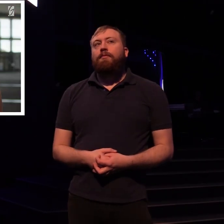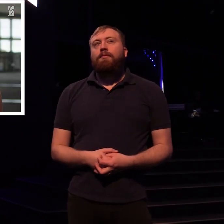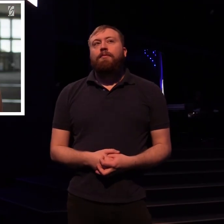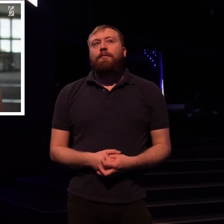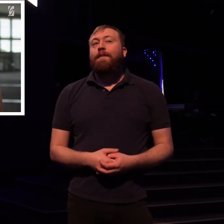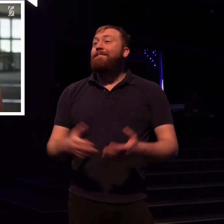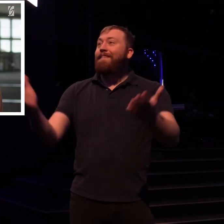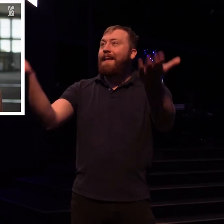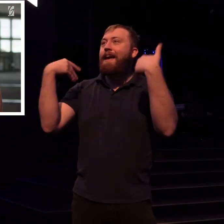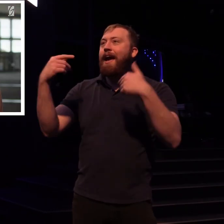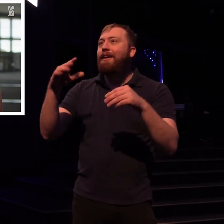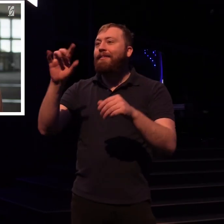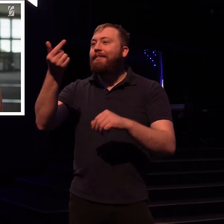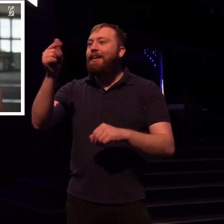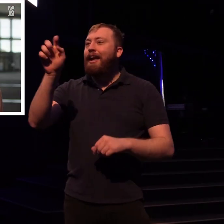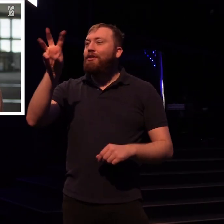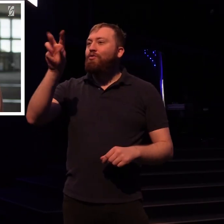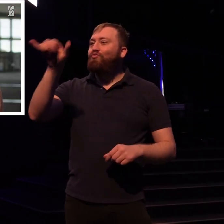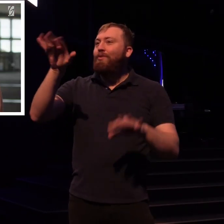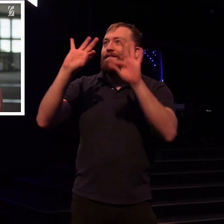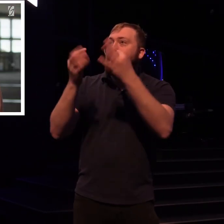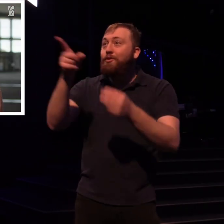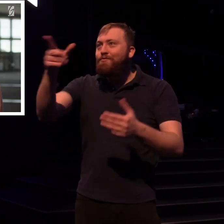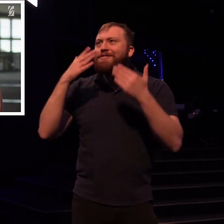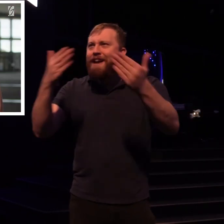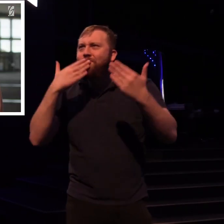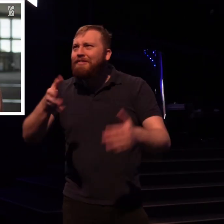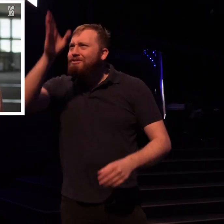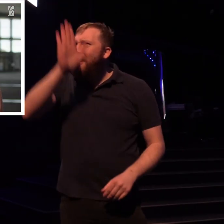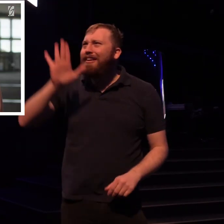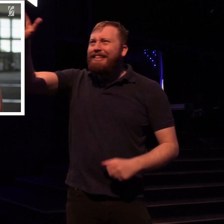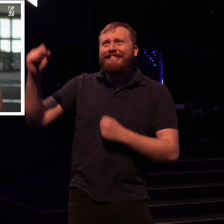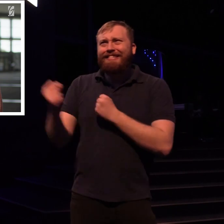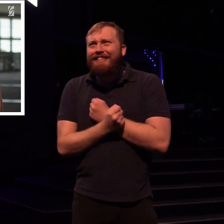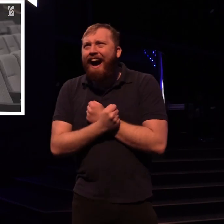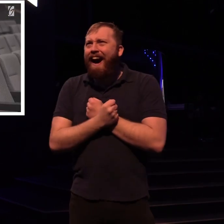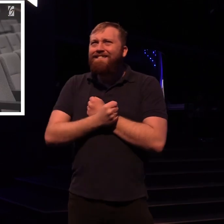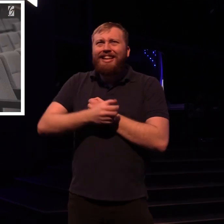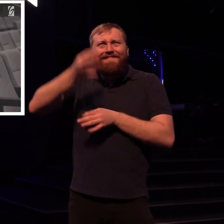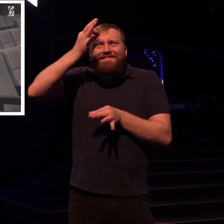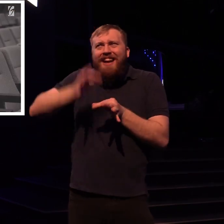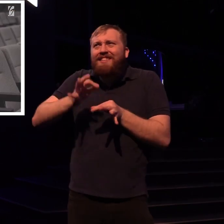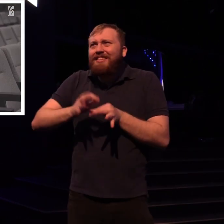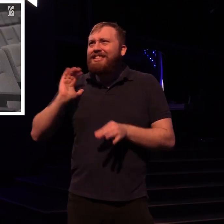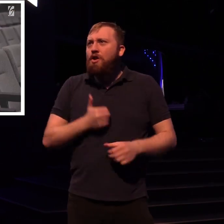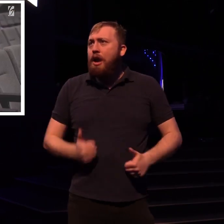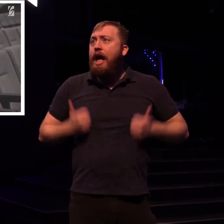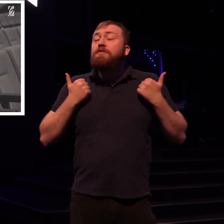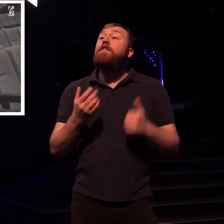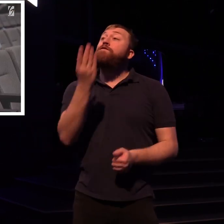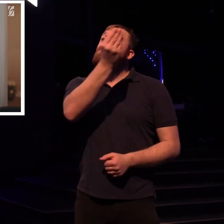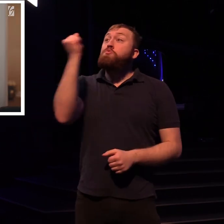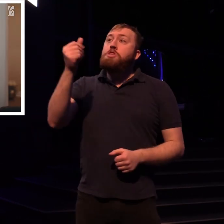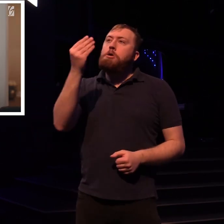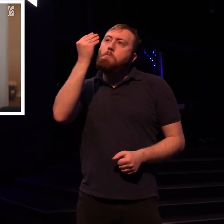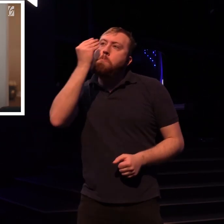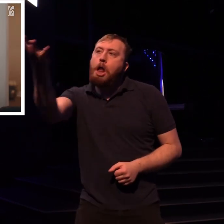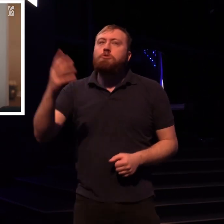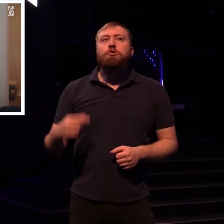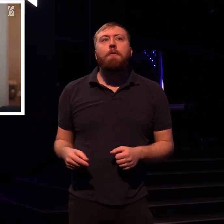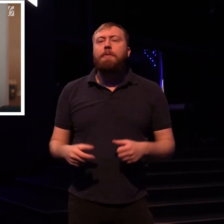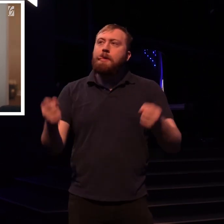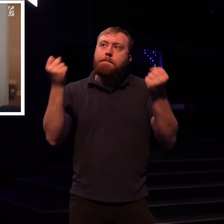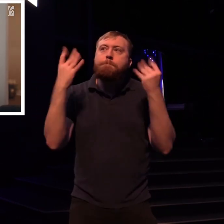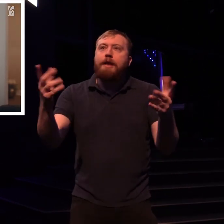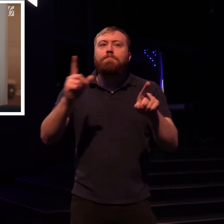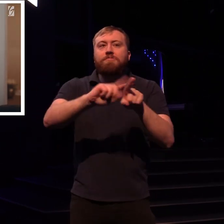Gateway family, aren't you thankful for God's love and faithfulness in our lives? Here are a few things you need to know. There are many ways